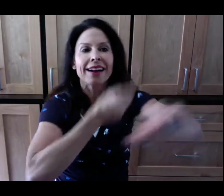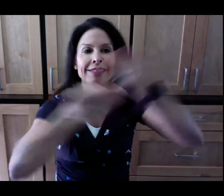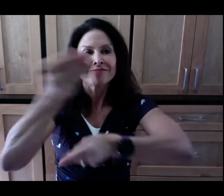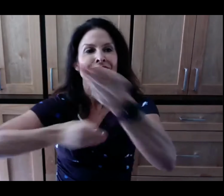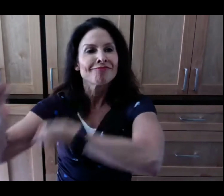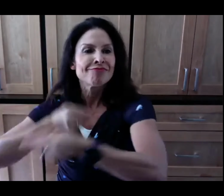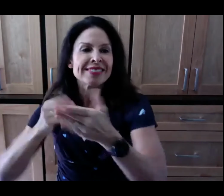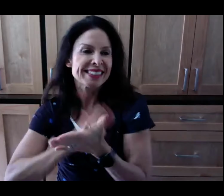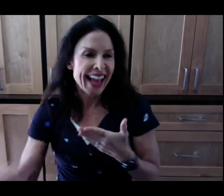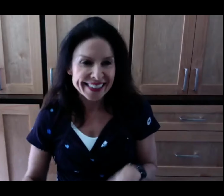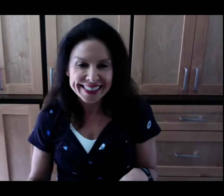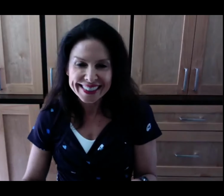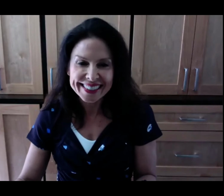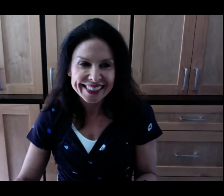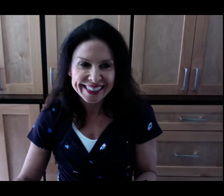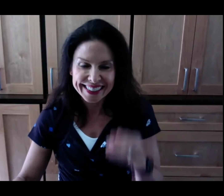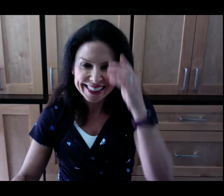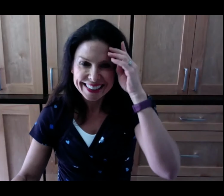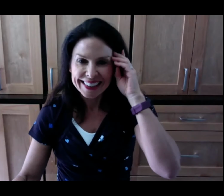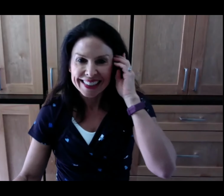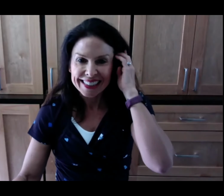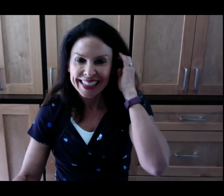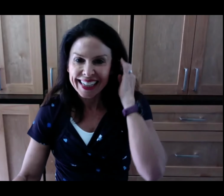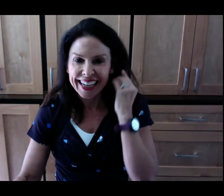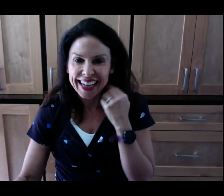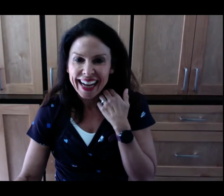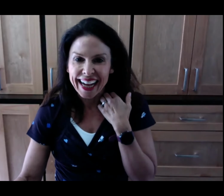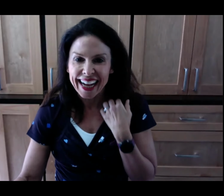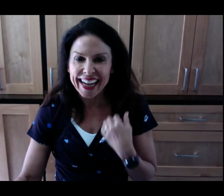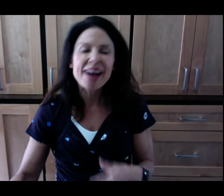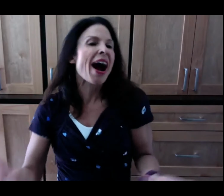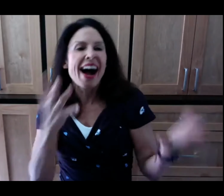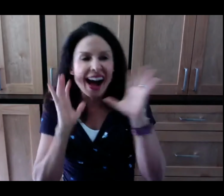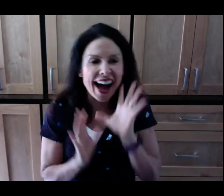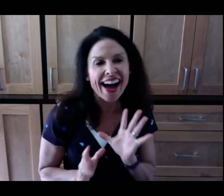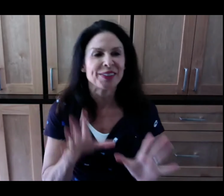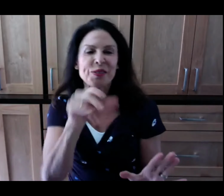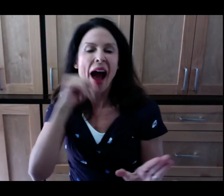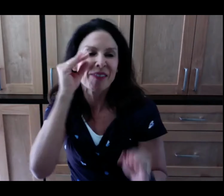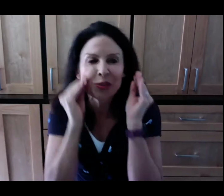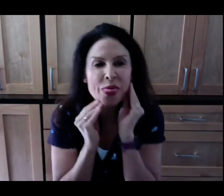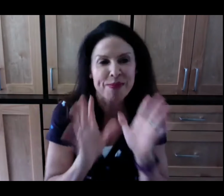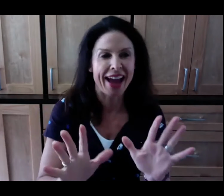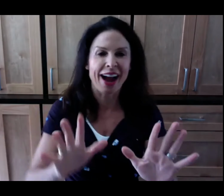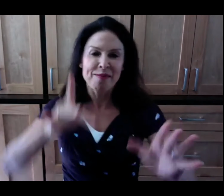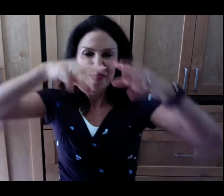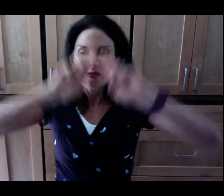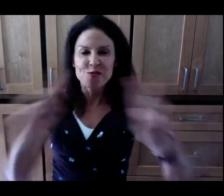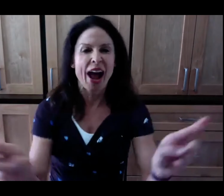those will live there, and then we can borrow them as well, which is the really nice part. I'll have to remember that and make sure that